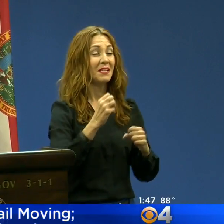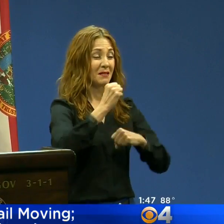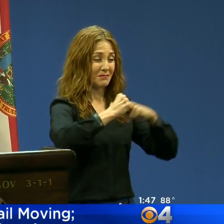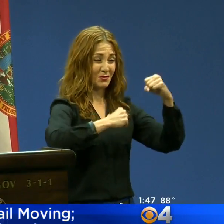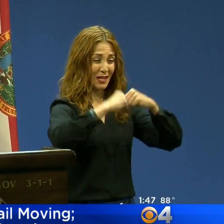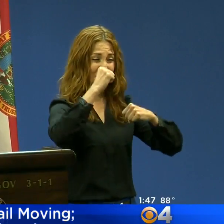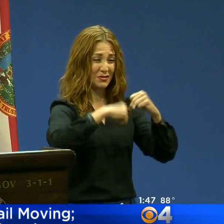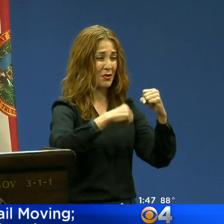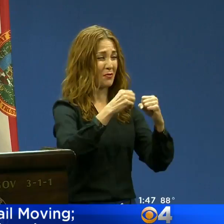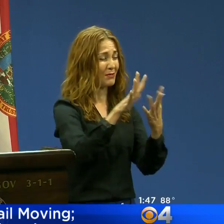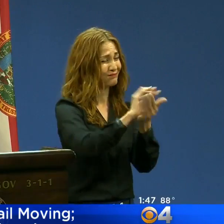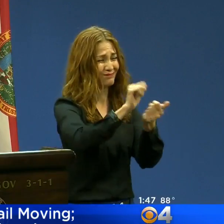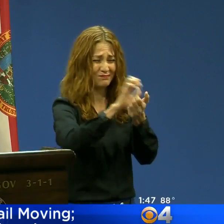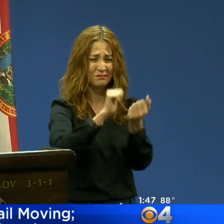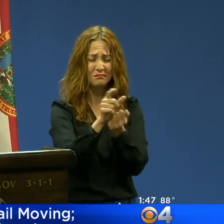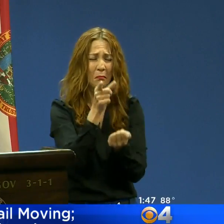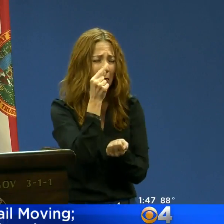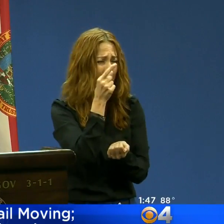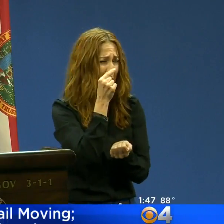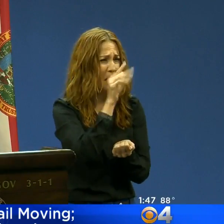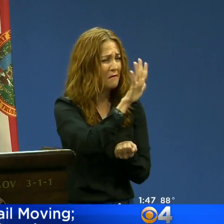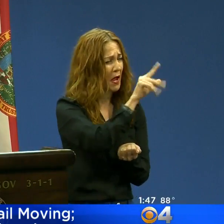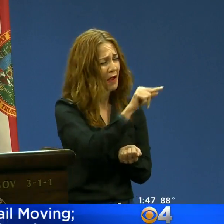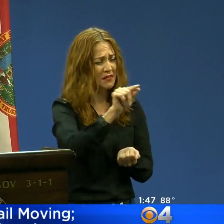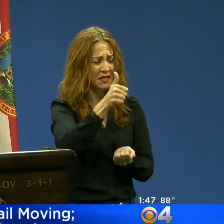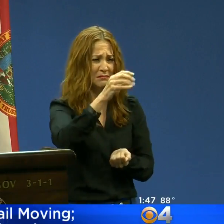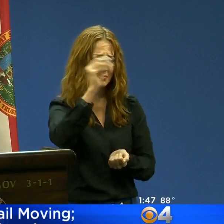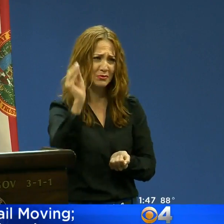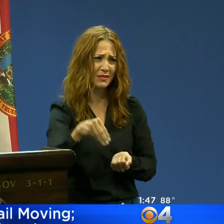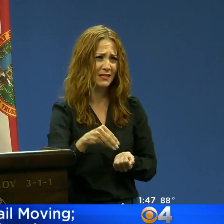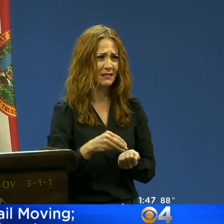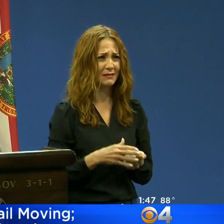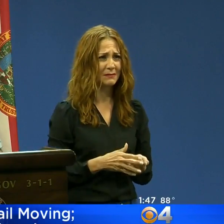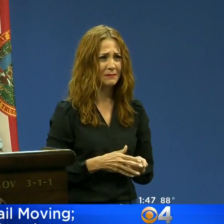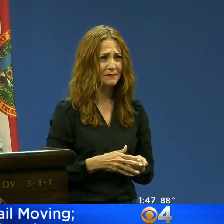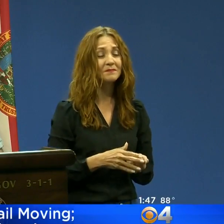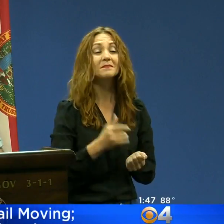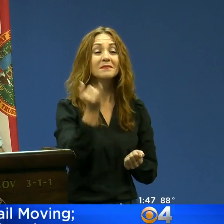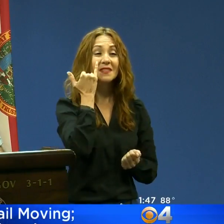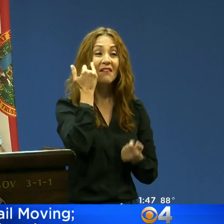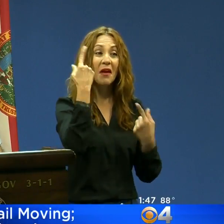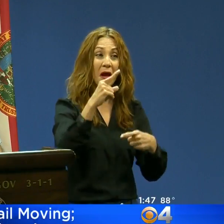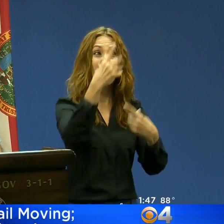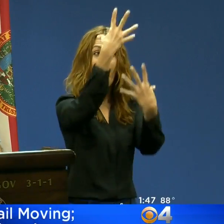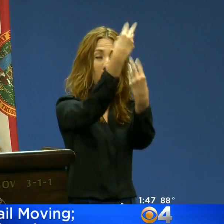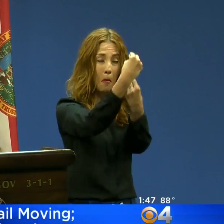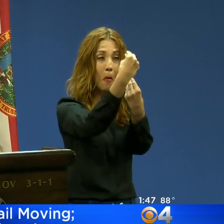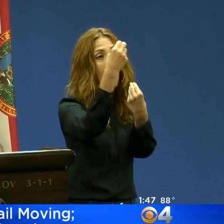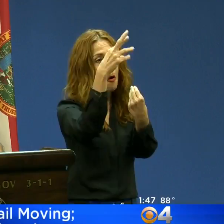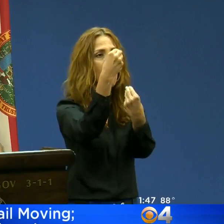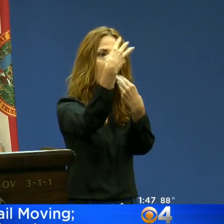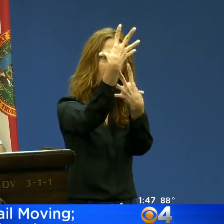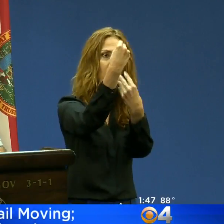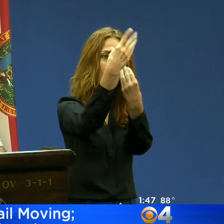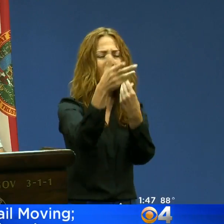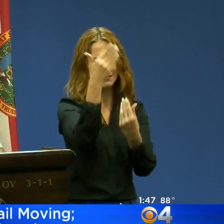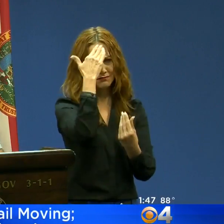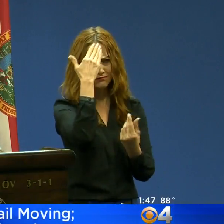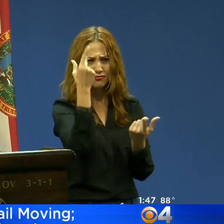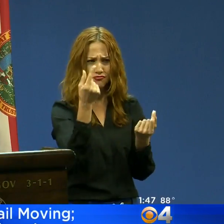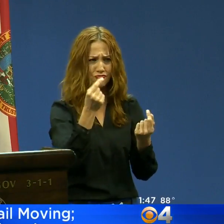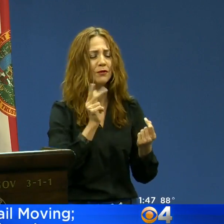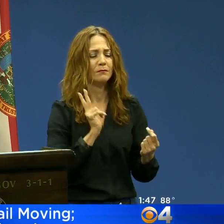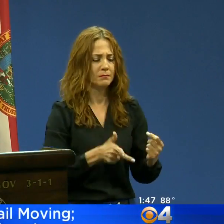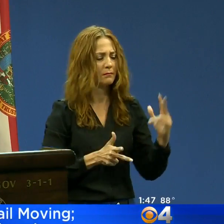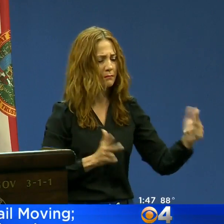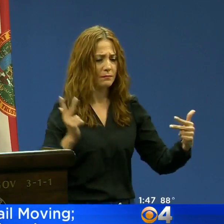restored. Be careful and treat a flashing or non-functioning signal system as a four-way